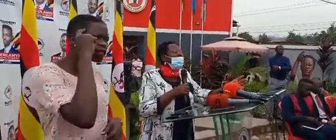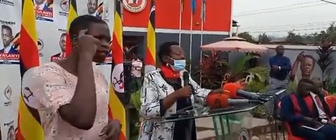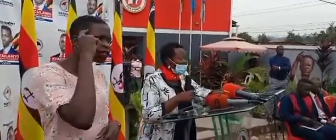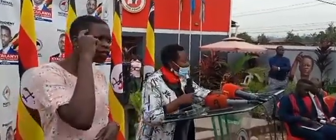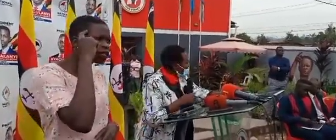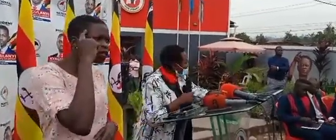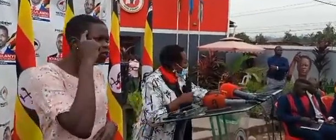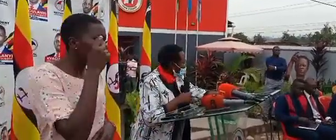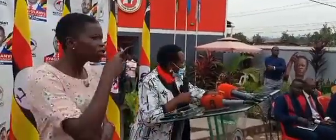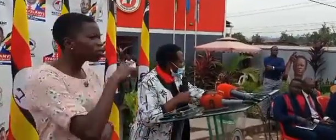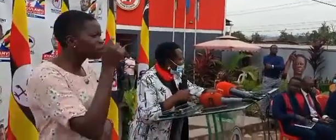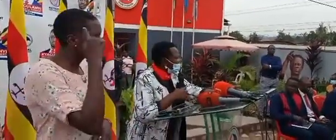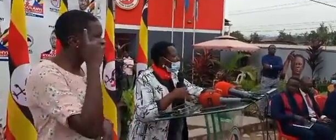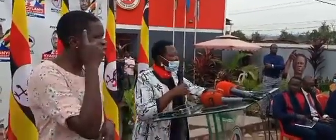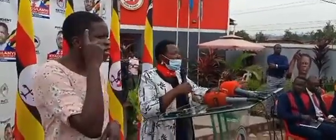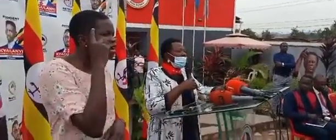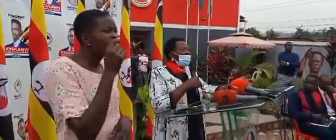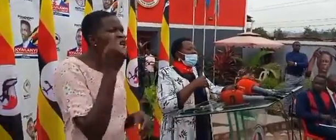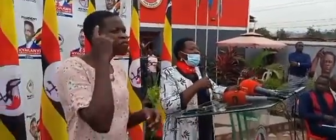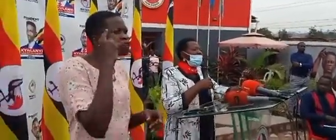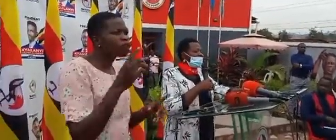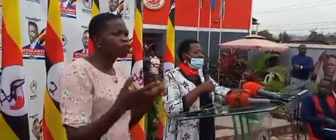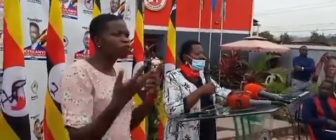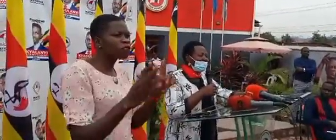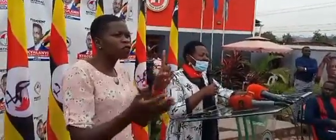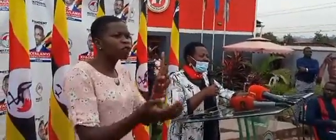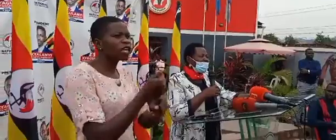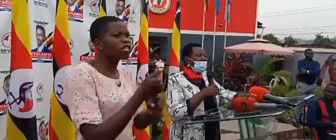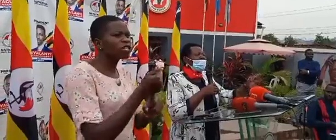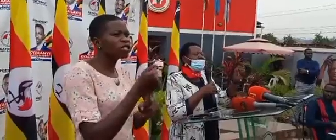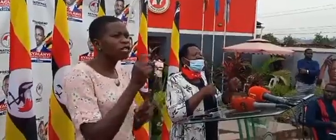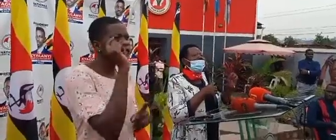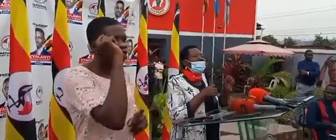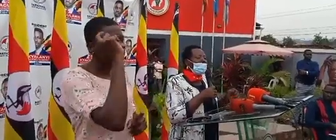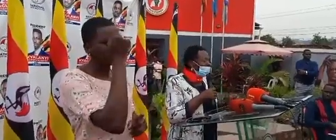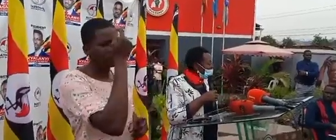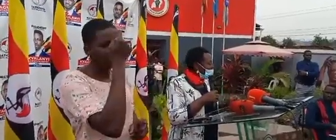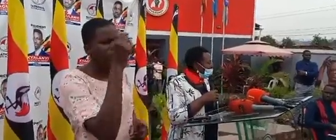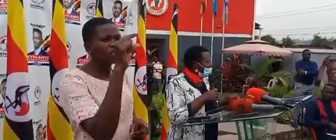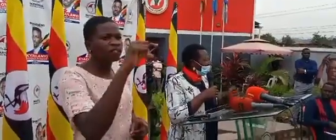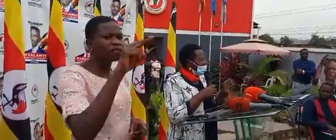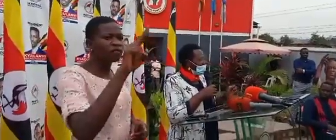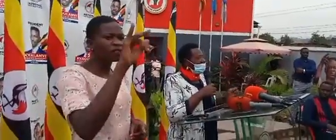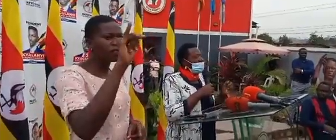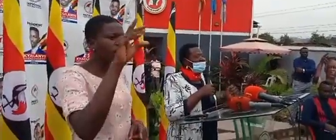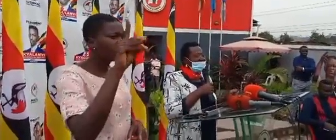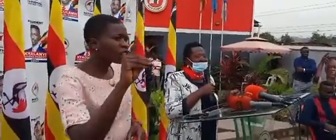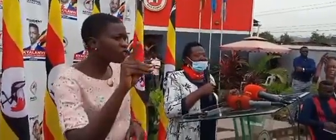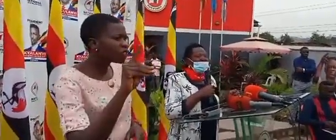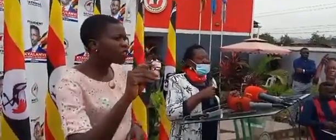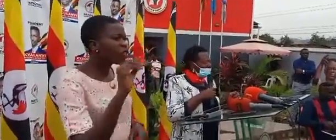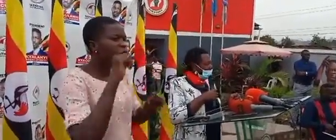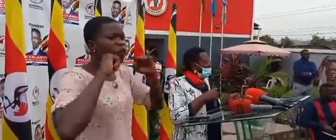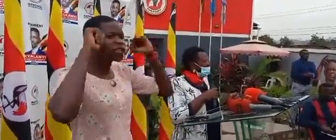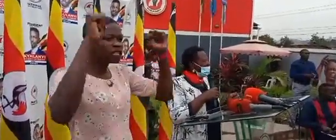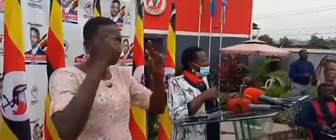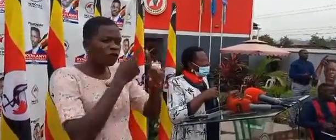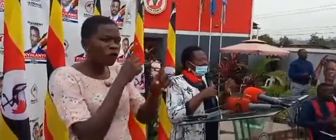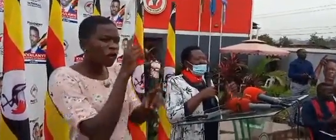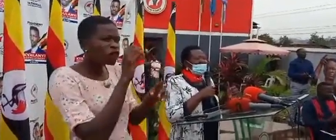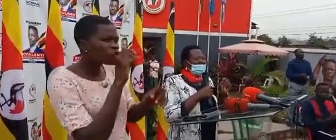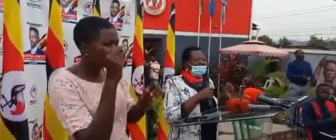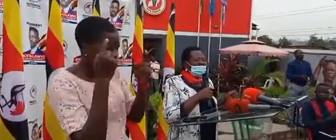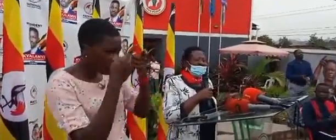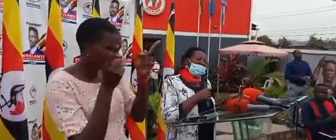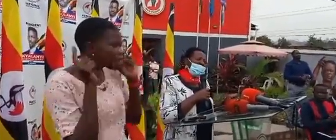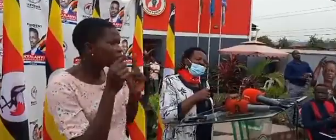a guild president, you know, from one of the universities who is our very own as an NUP member. So